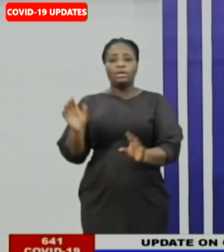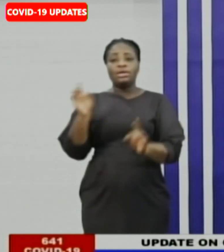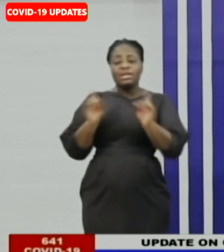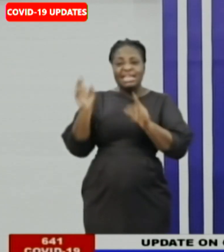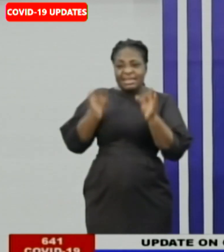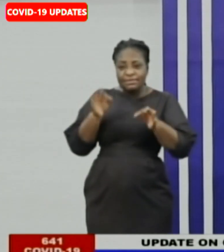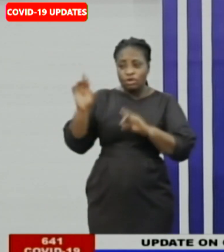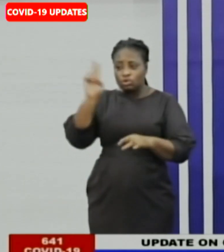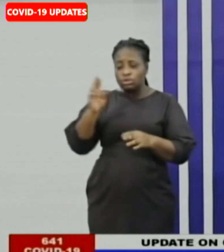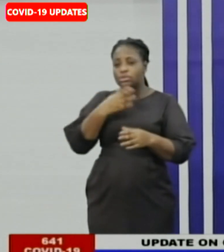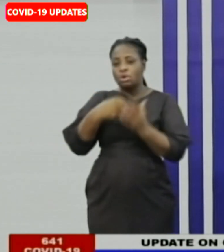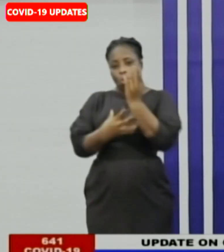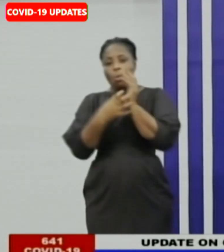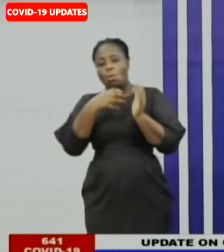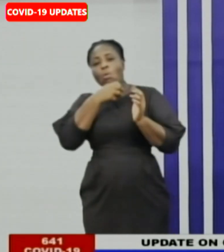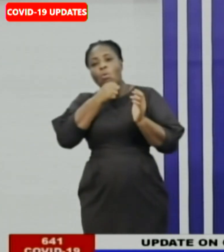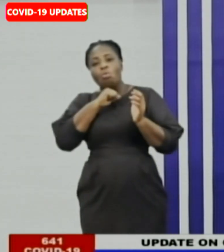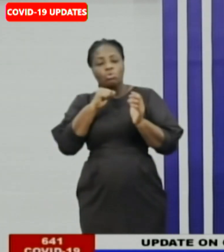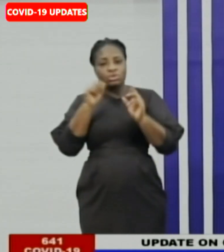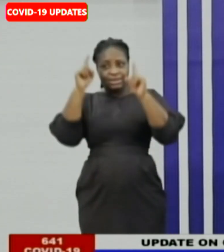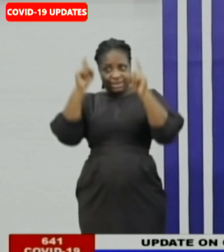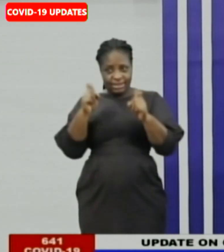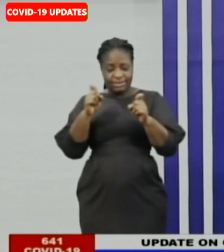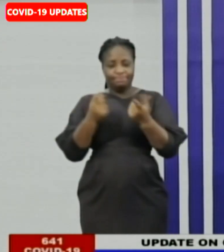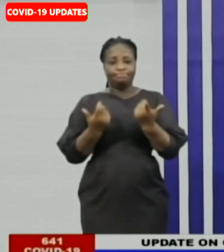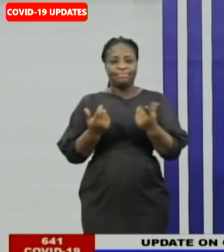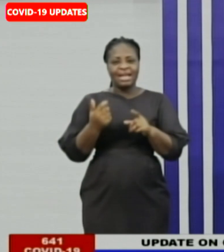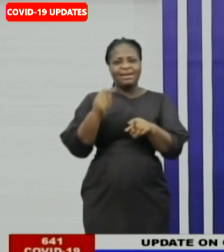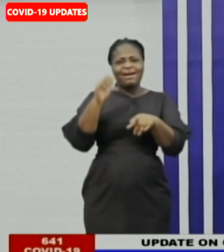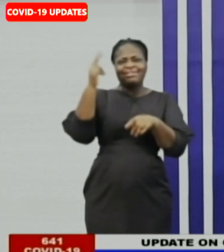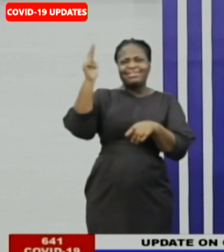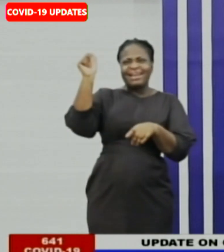method. Under the normal surveillance test,